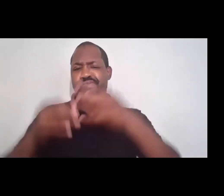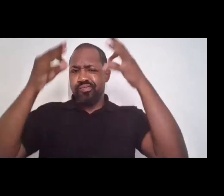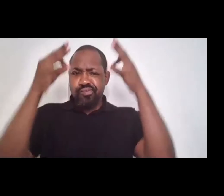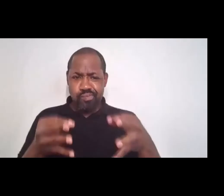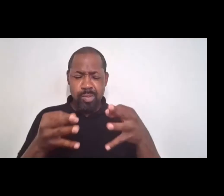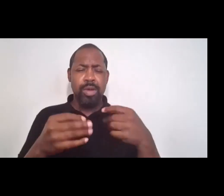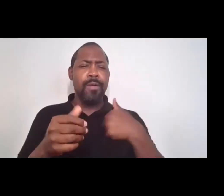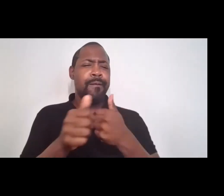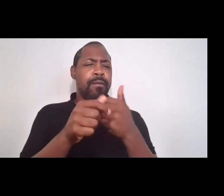Rhode Island